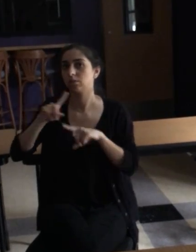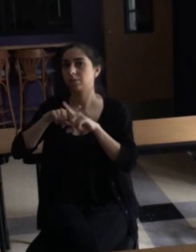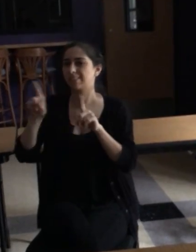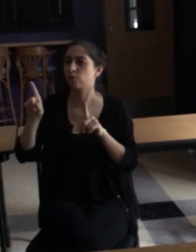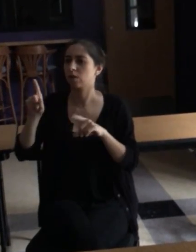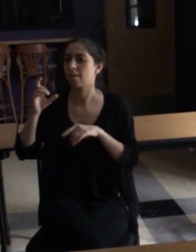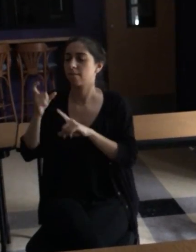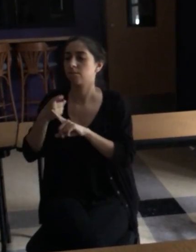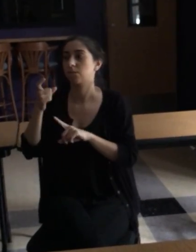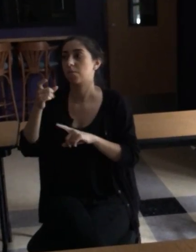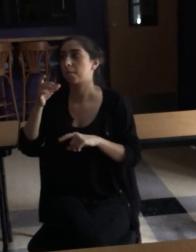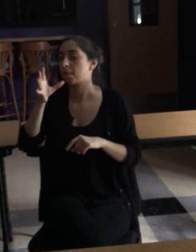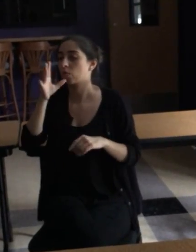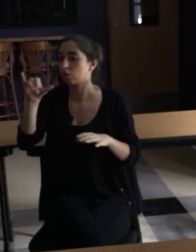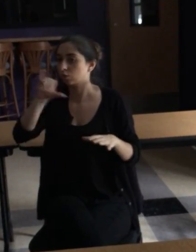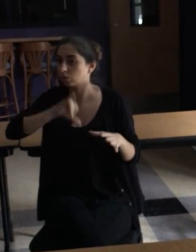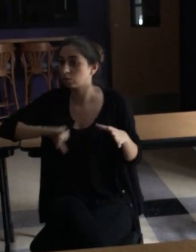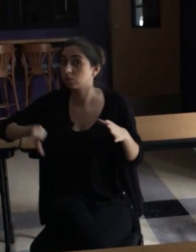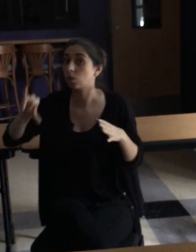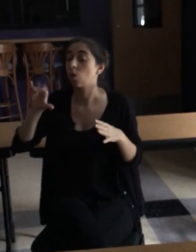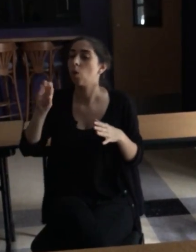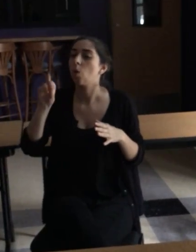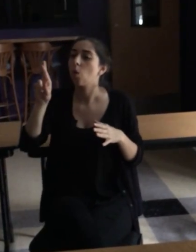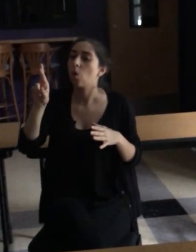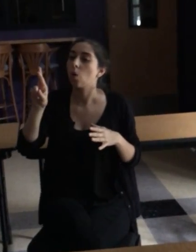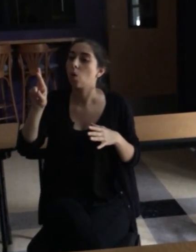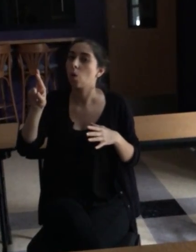and or an emulsified dressing.